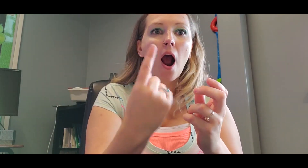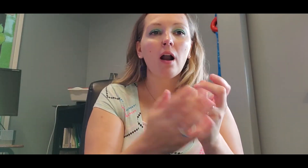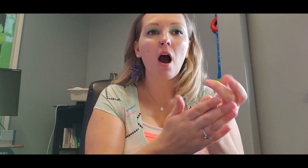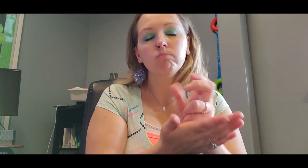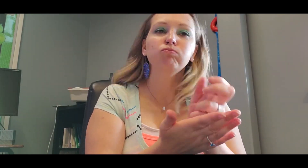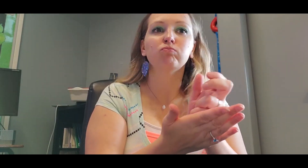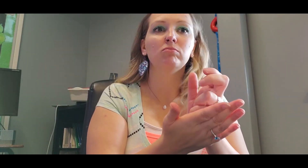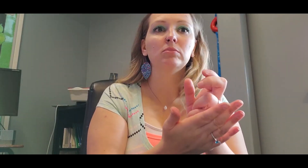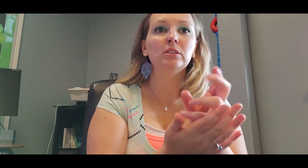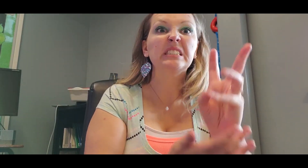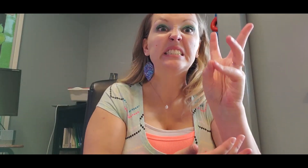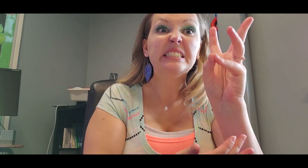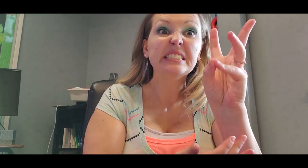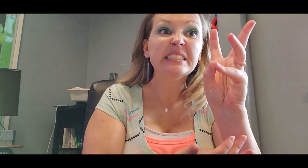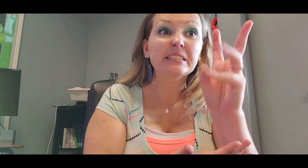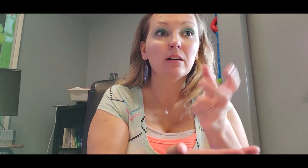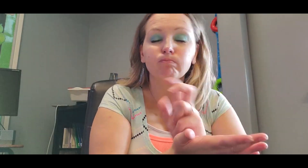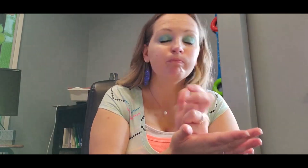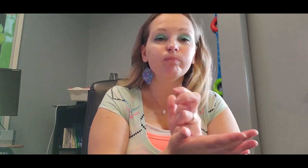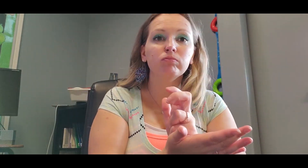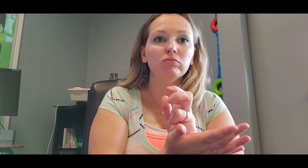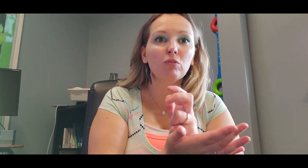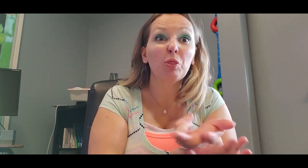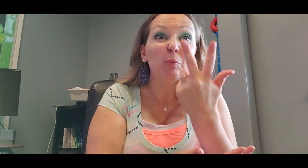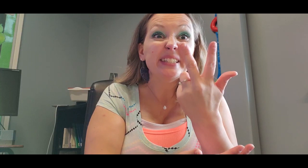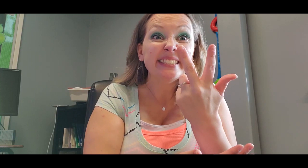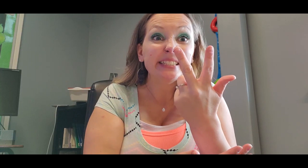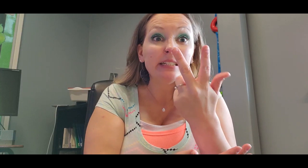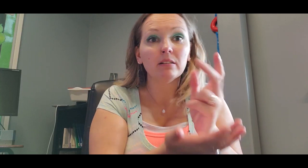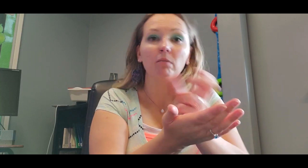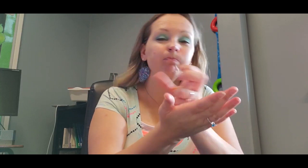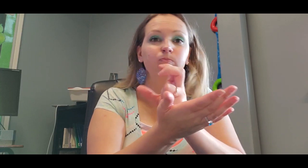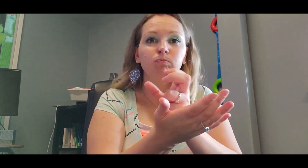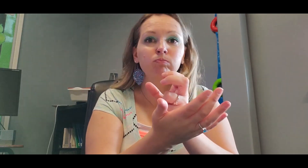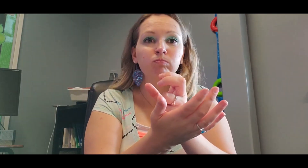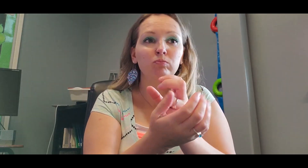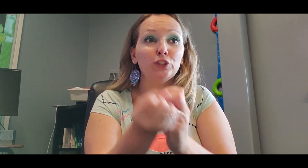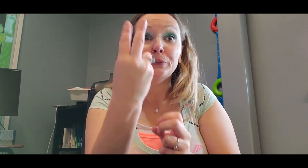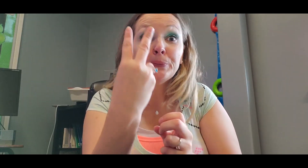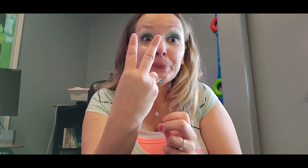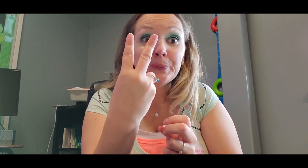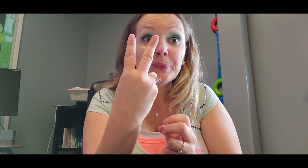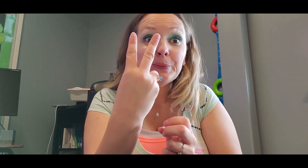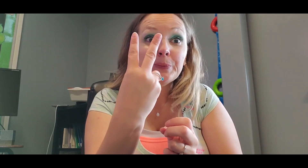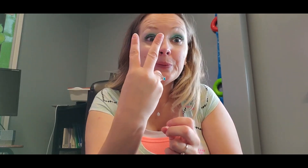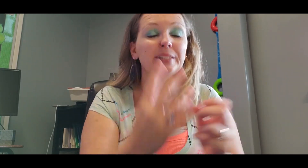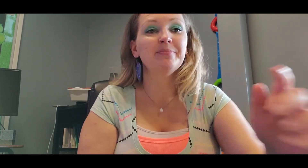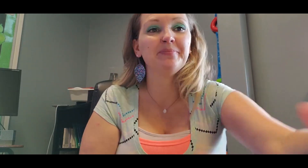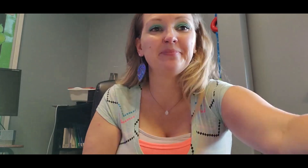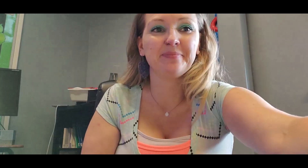4, maybe 1, maybe 6, maybe 3, maybe